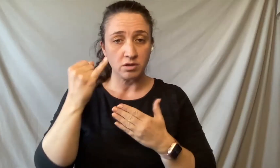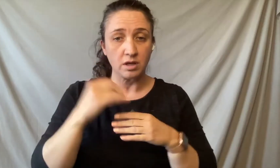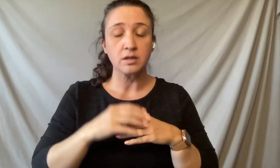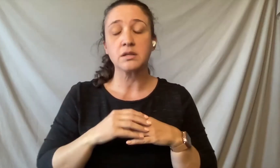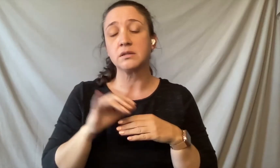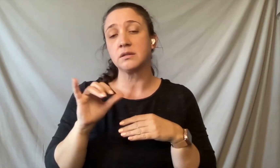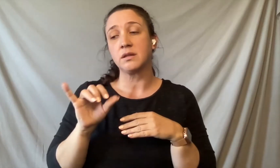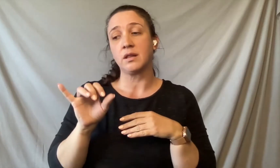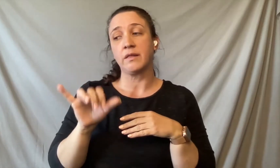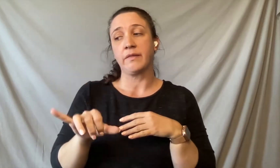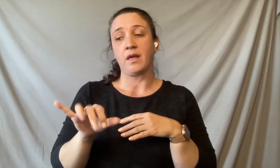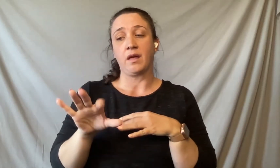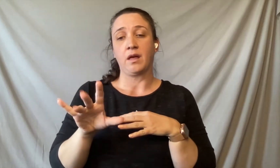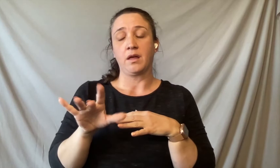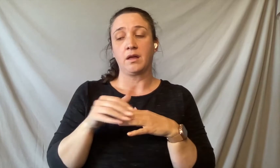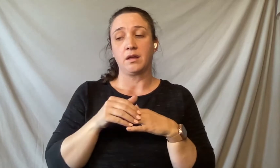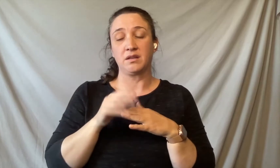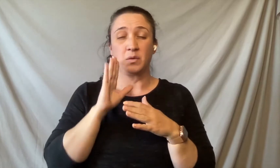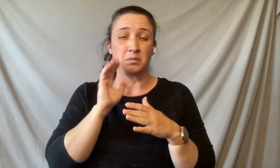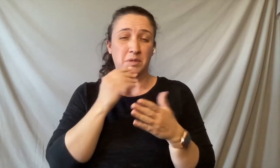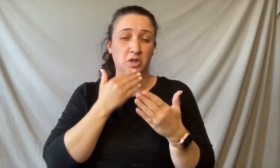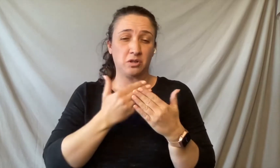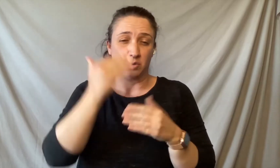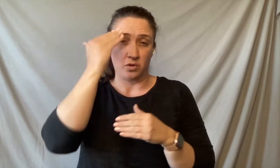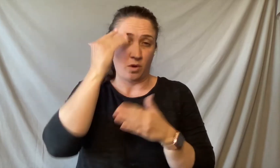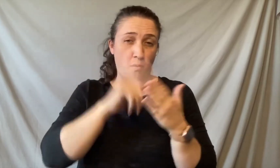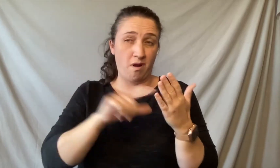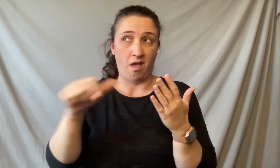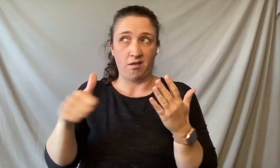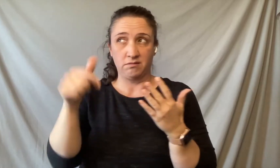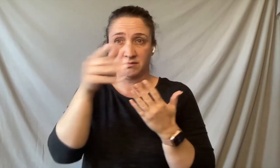would be good to know what else is out there.